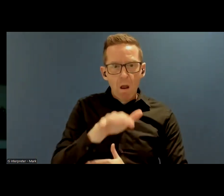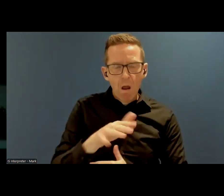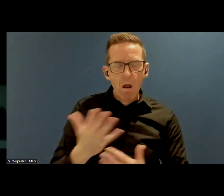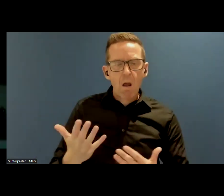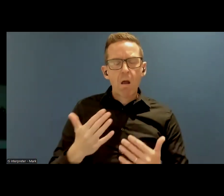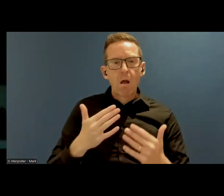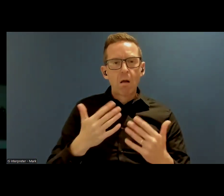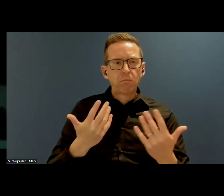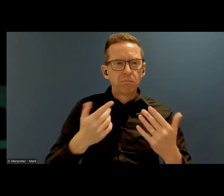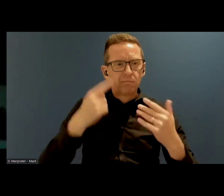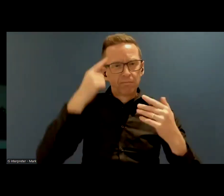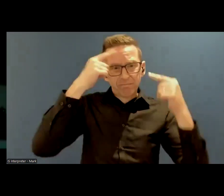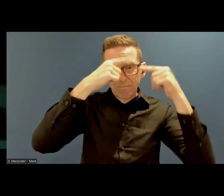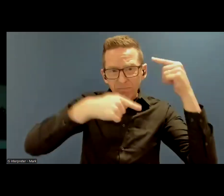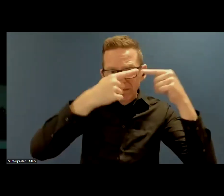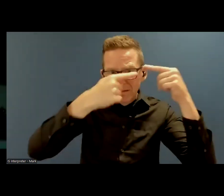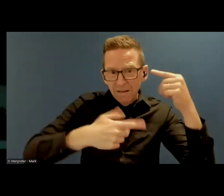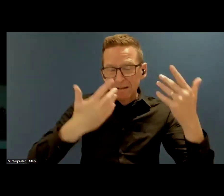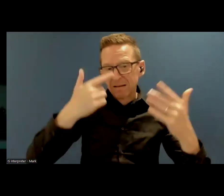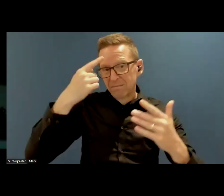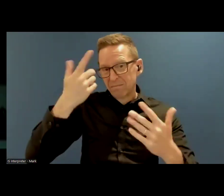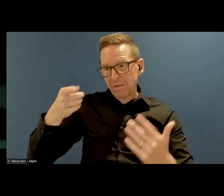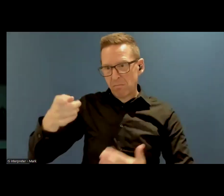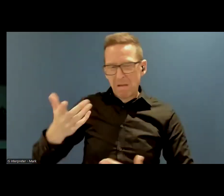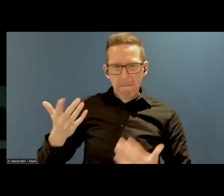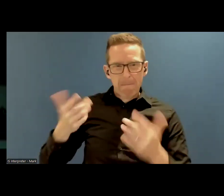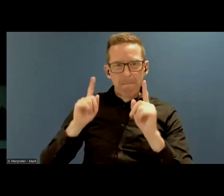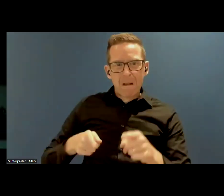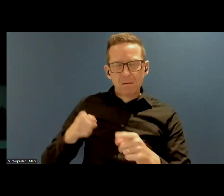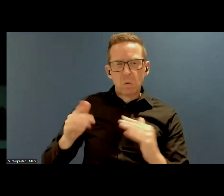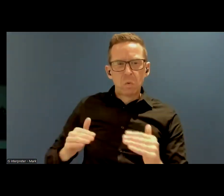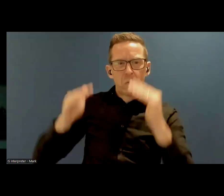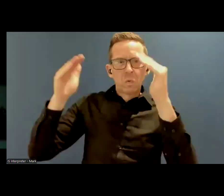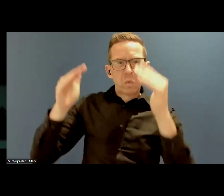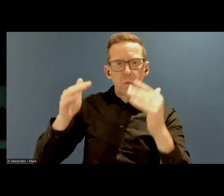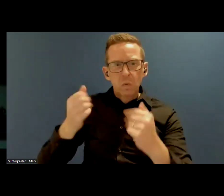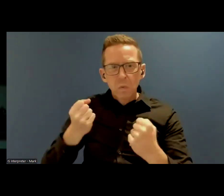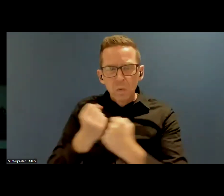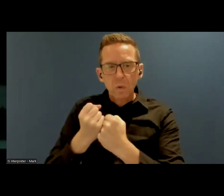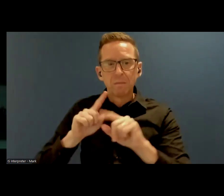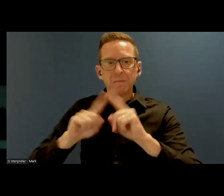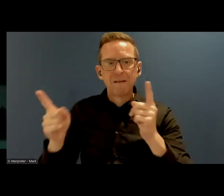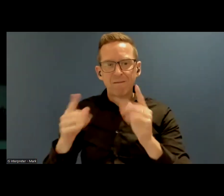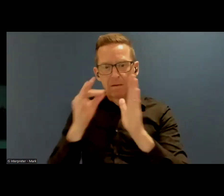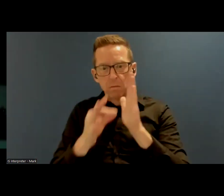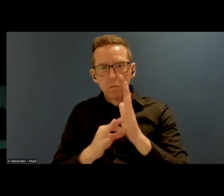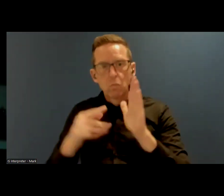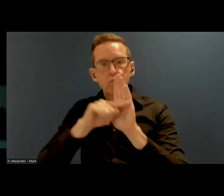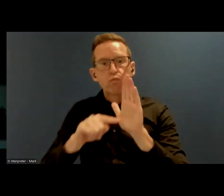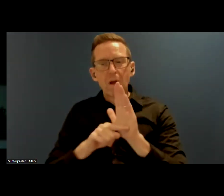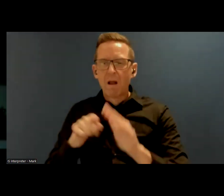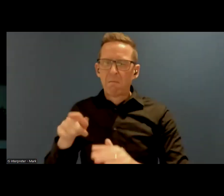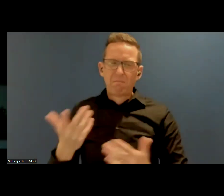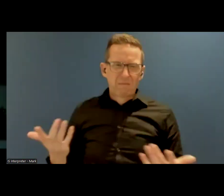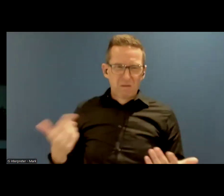disabilities that need higher supports, that need more social protection programs to be put into place, and that, of